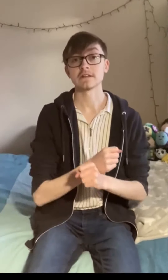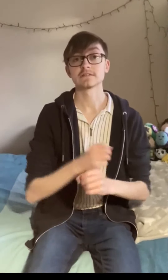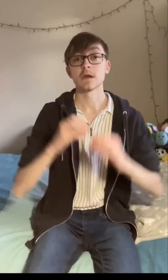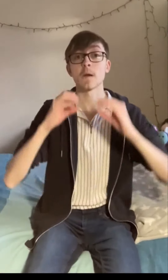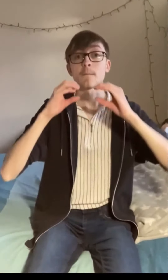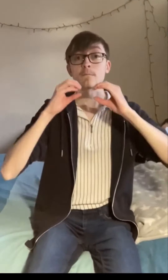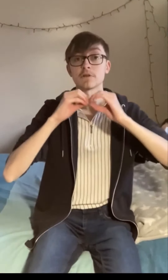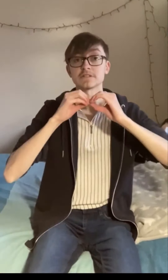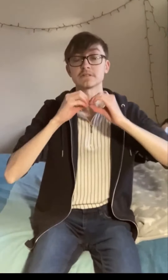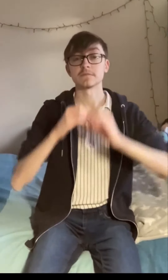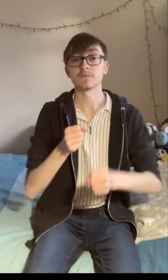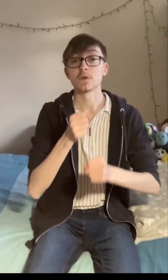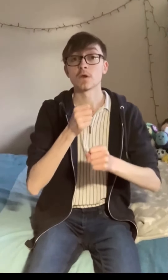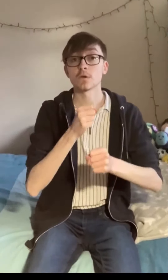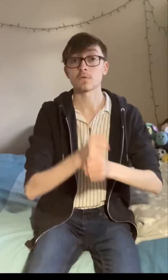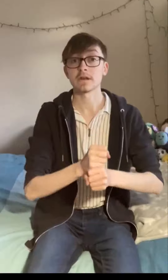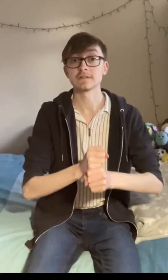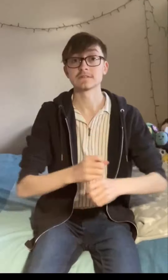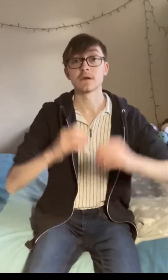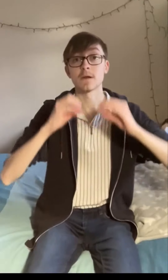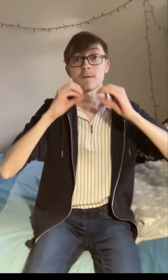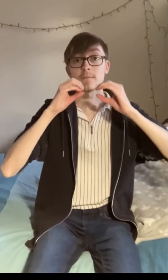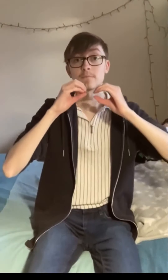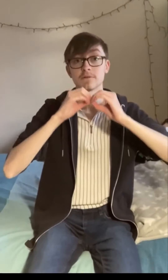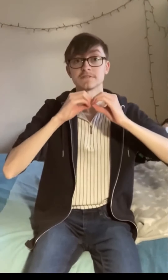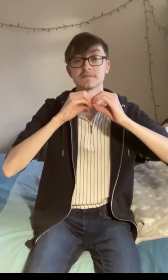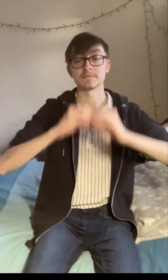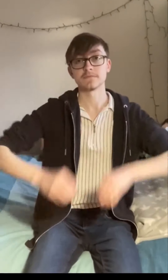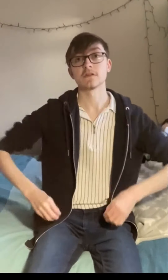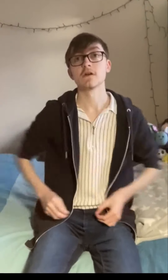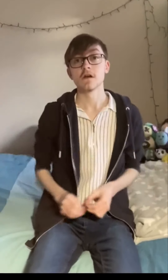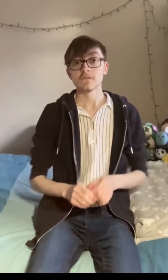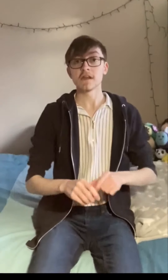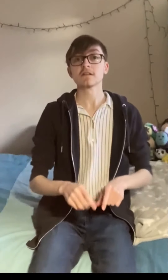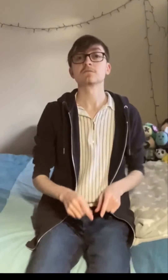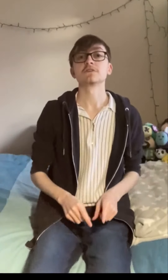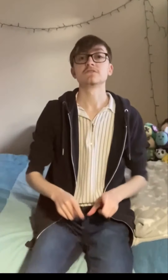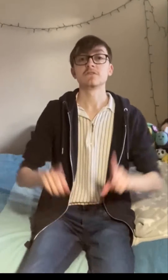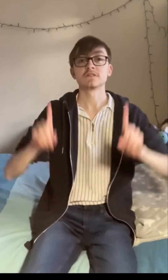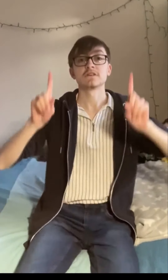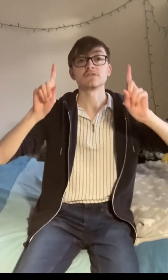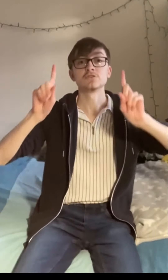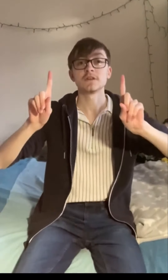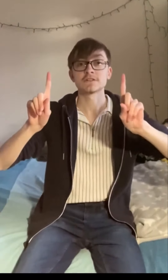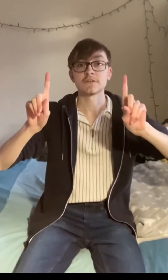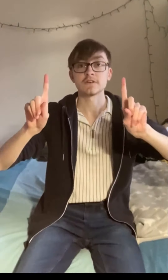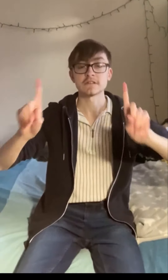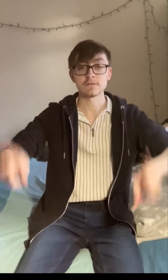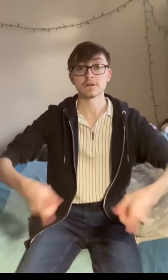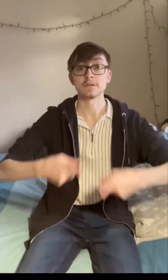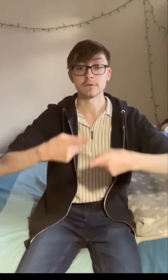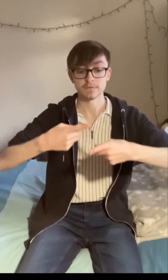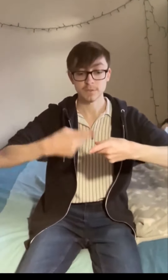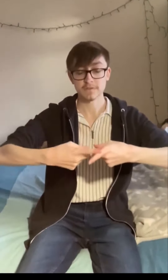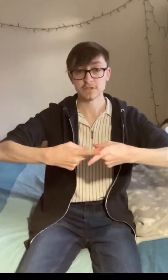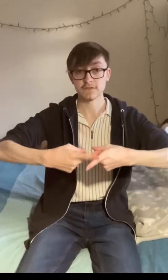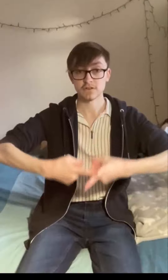Great Britain, Great Britain. For England, what you do is you get your two index fingers out and you put them on top of each other like